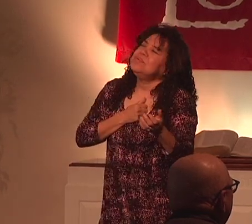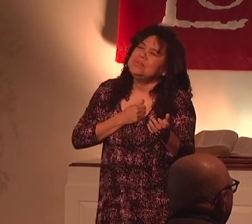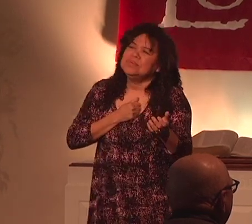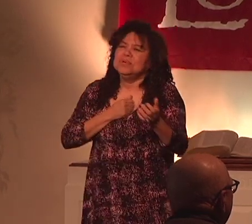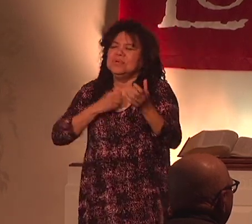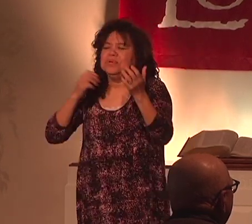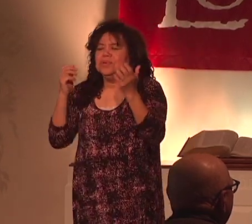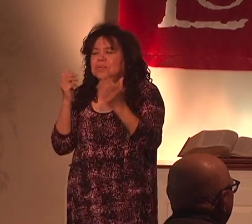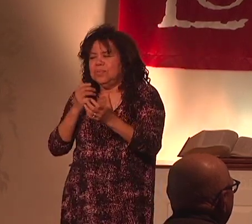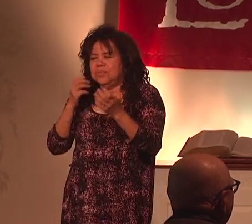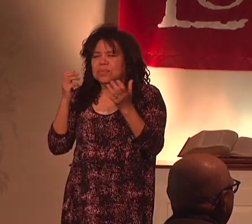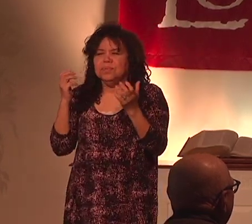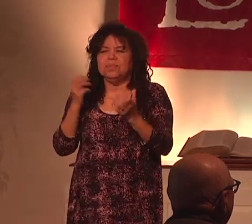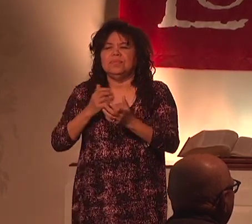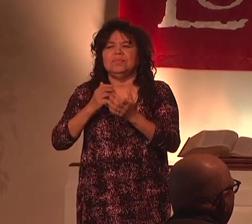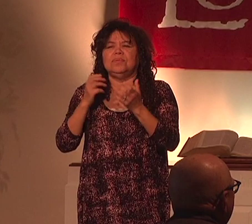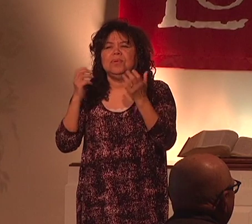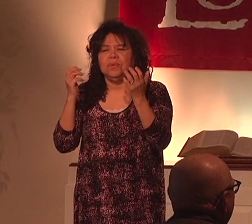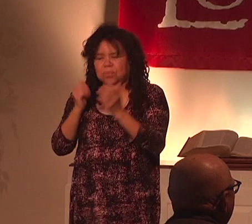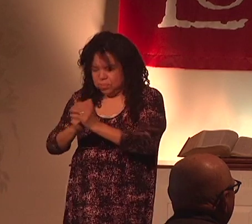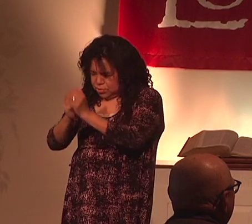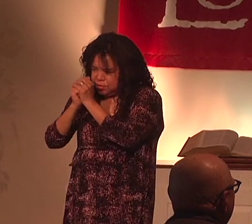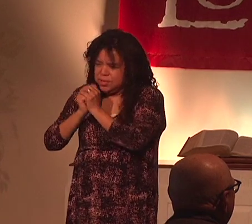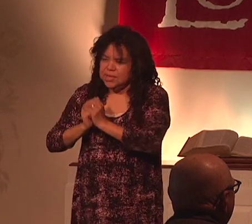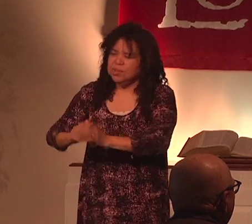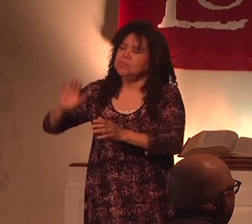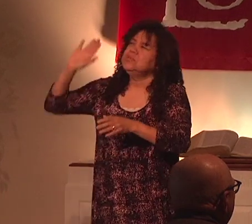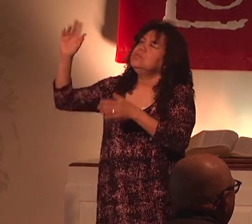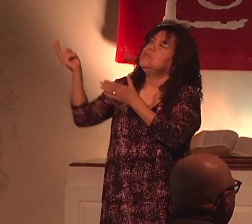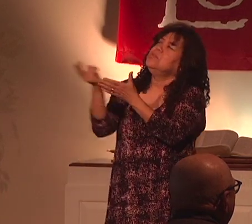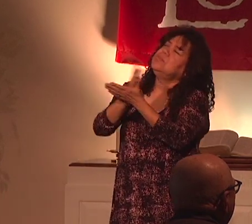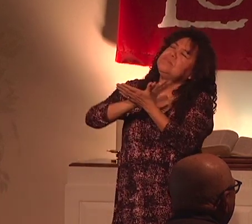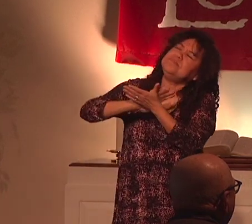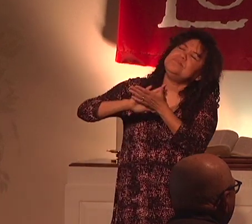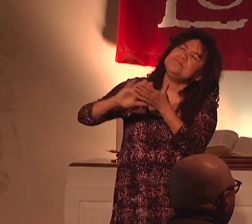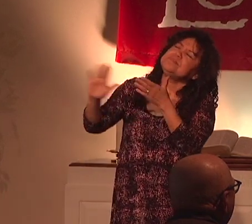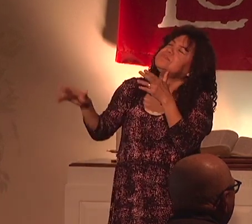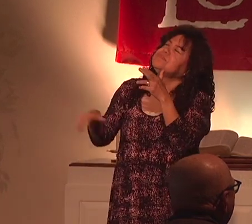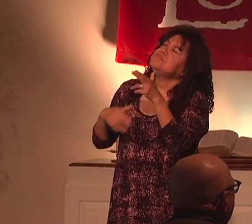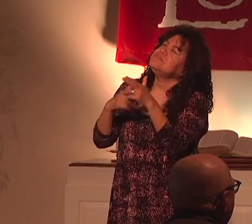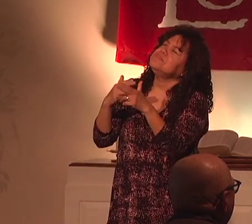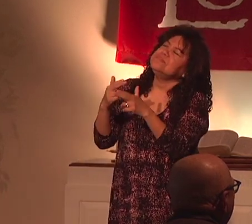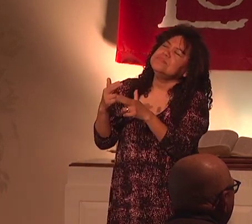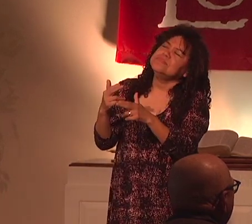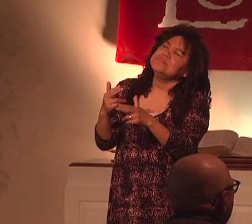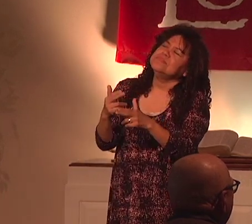I worship His holy name